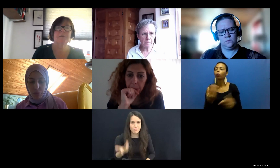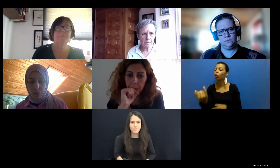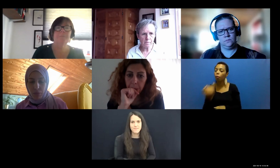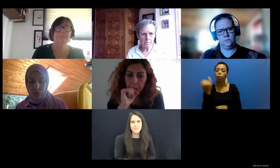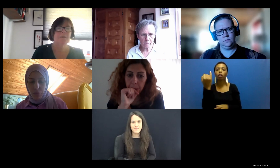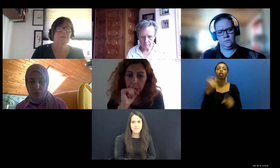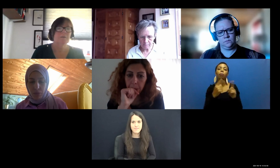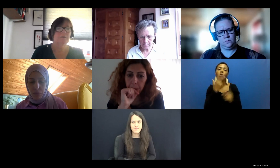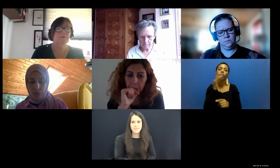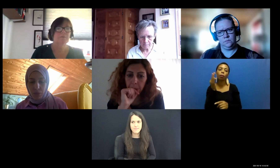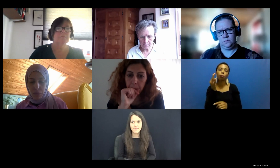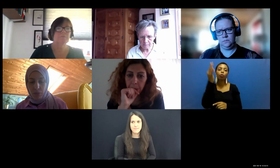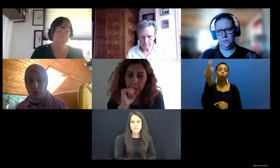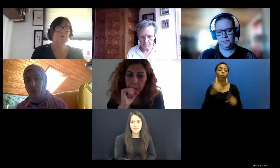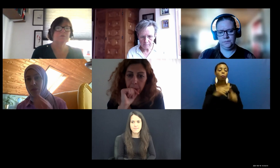about